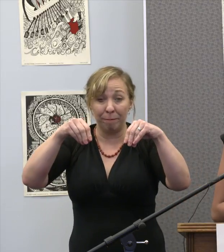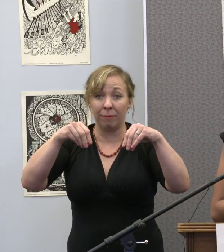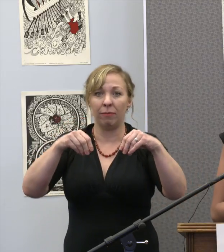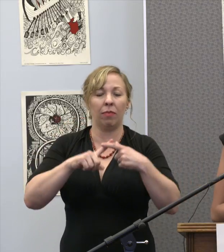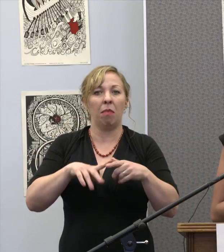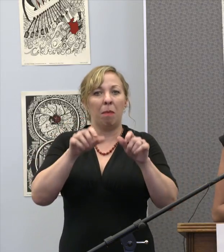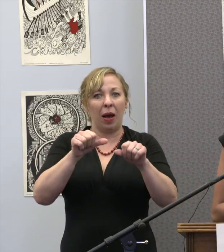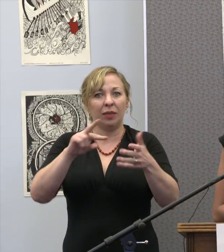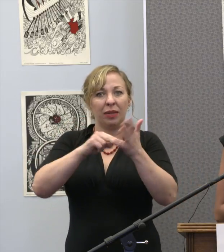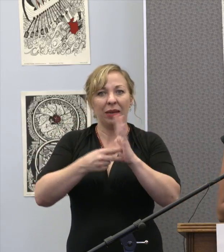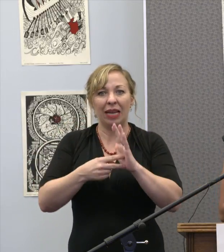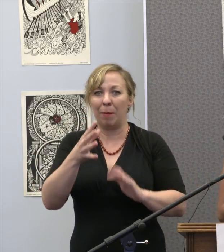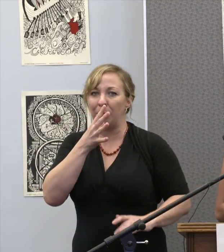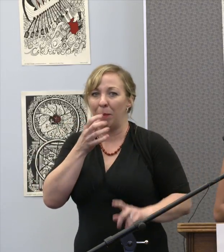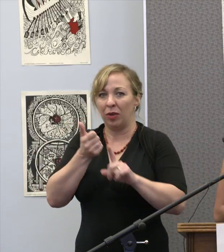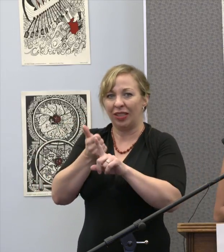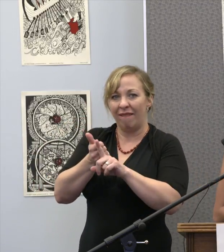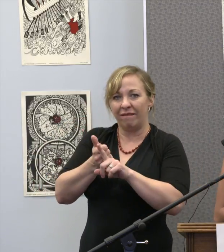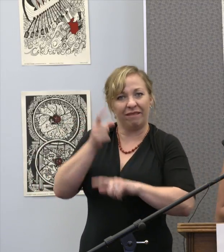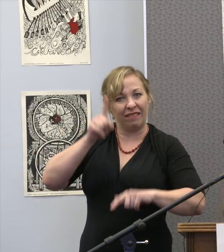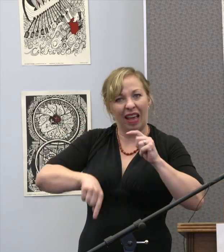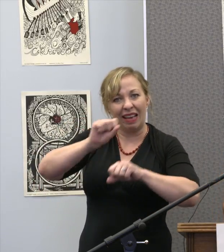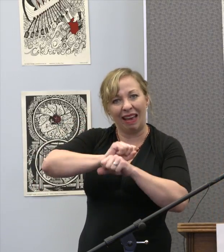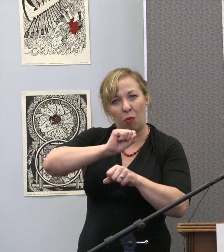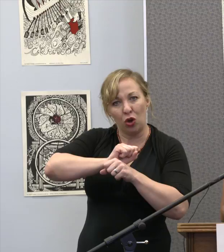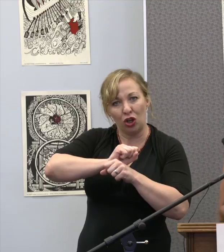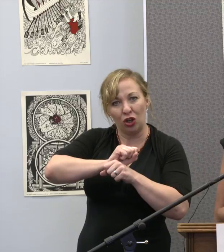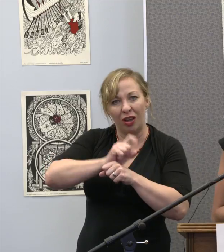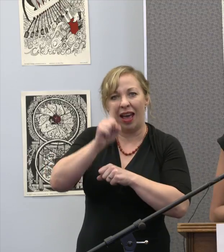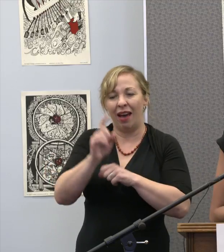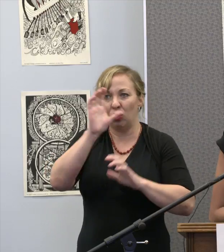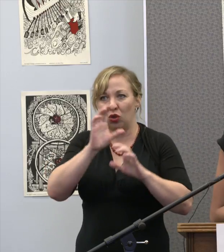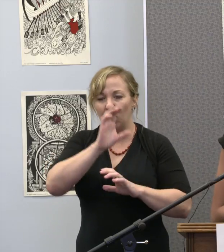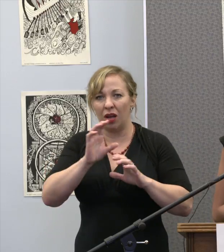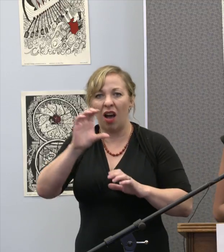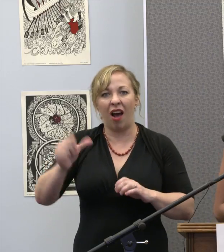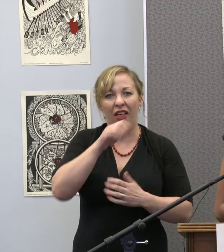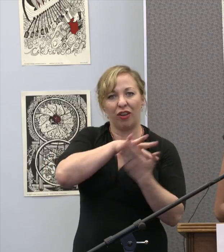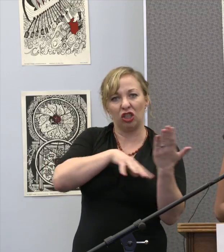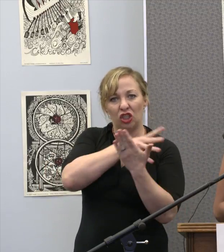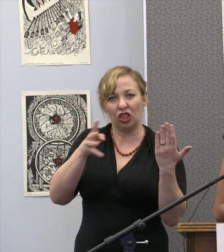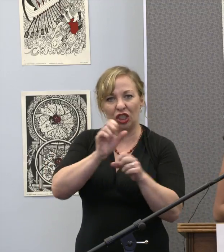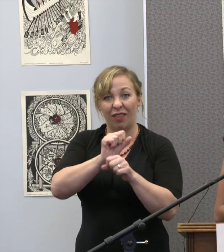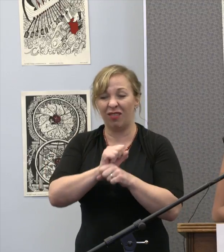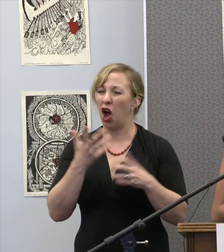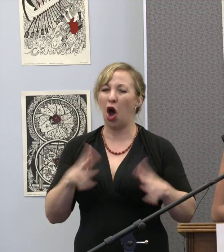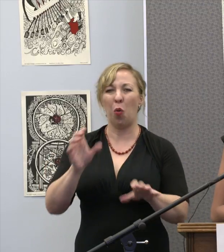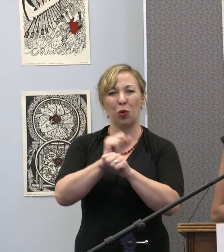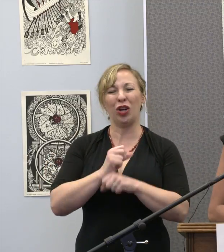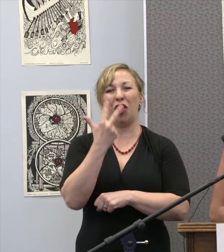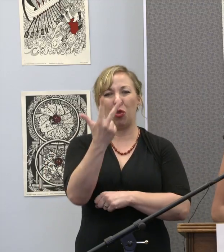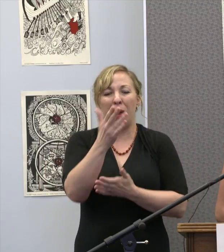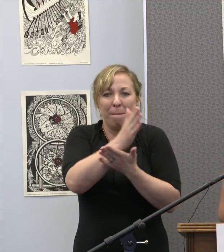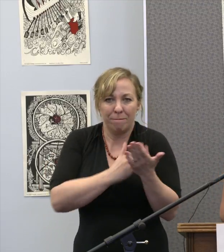would mean my mom had to pick up another shift, which she already had 3 part-time jobs. It's sad to